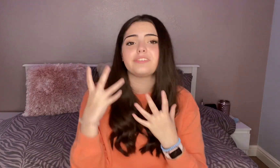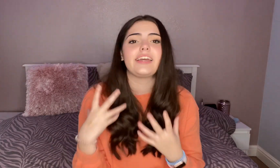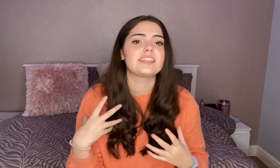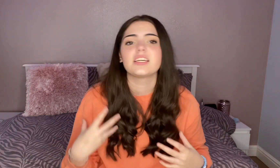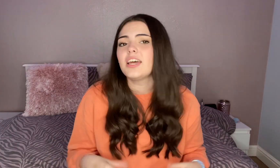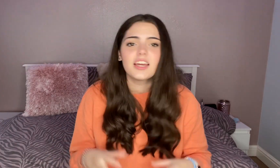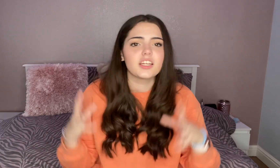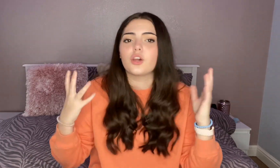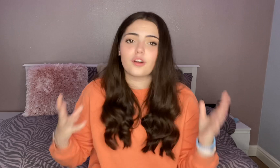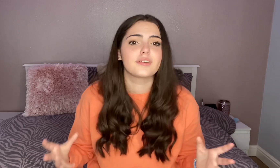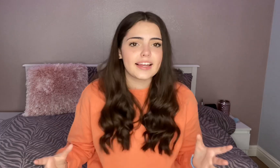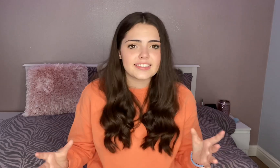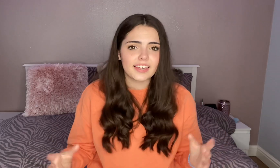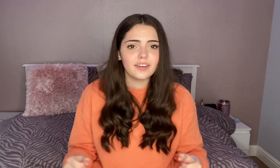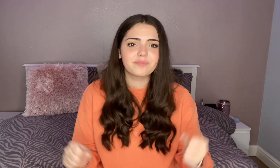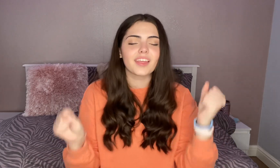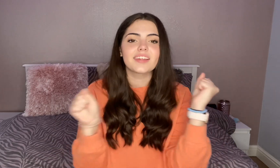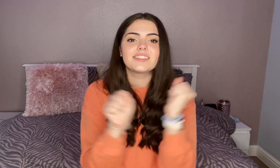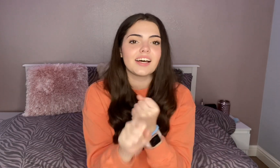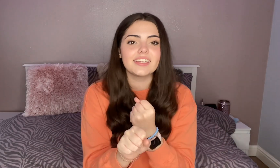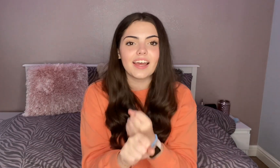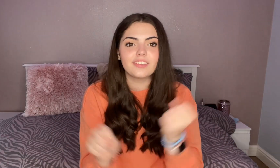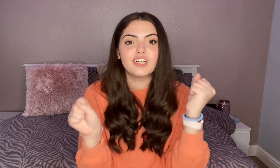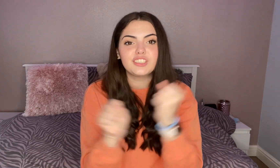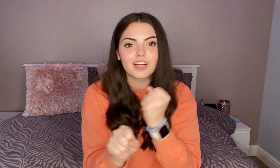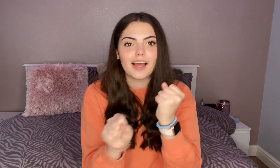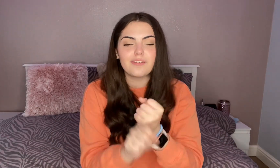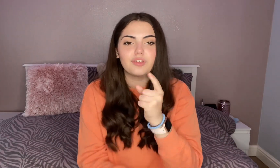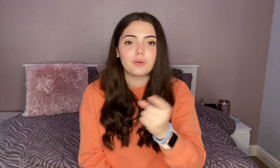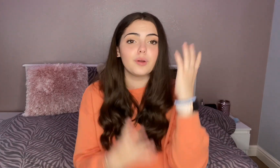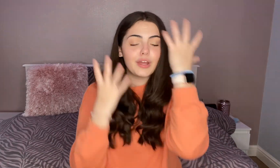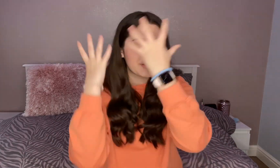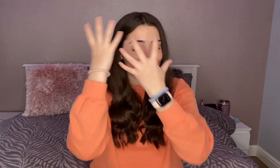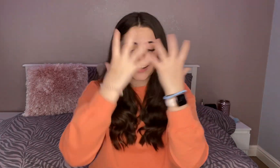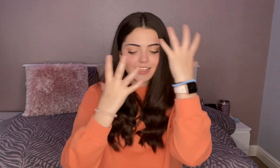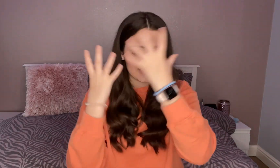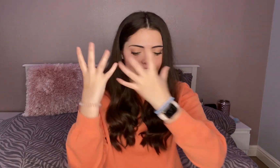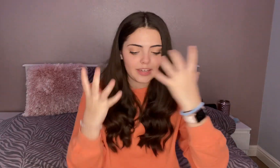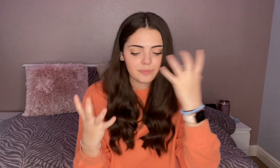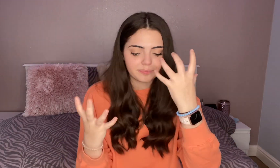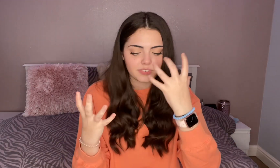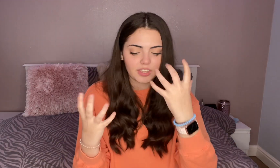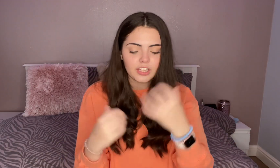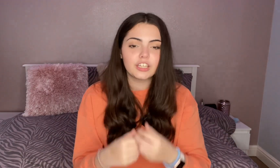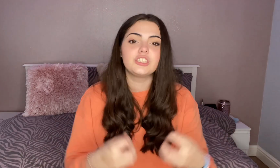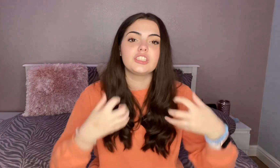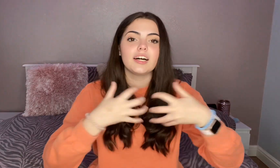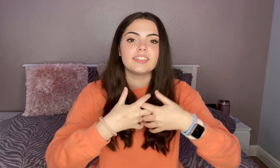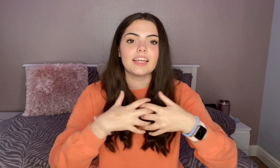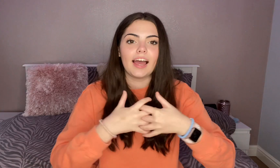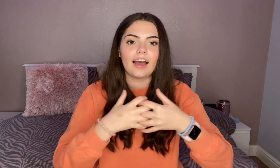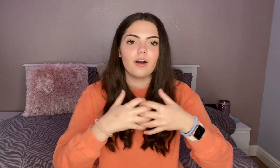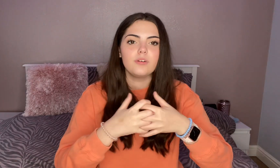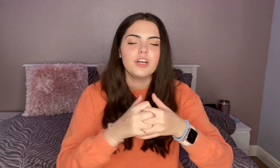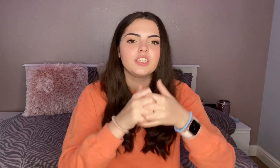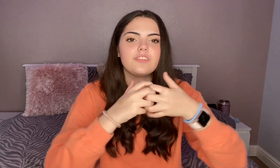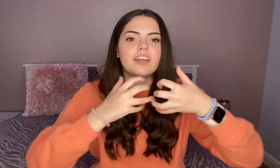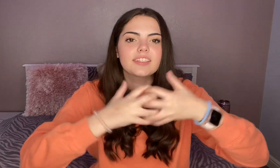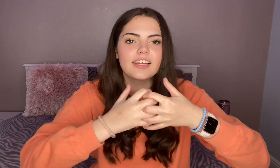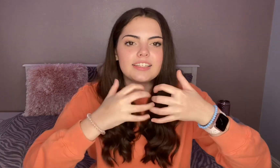face, going crazy. Does it ever drive you crazy? Just how, so your fingers are going to interlock